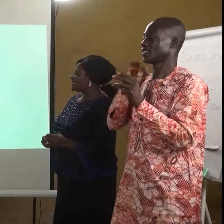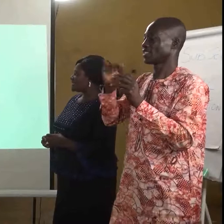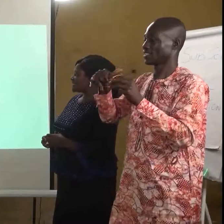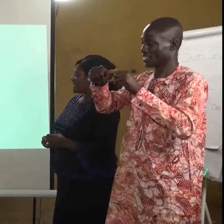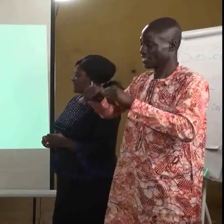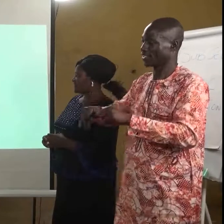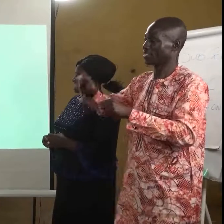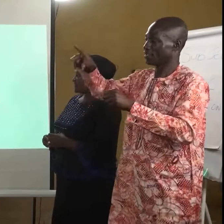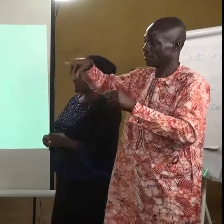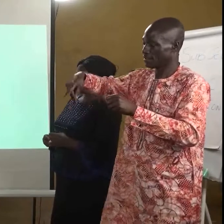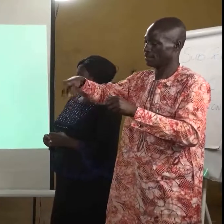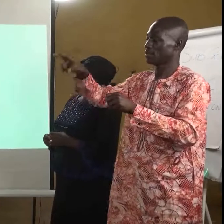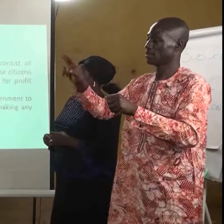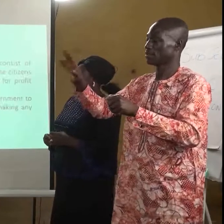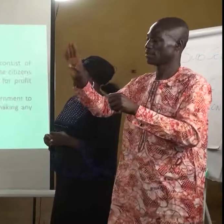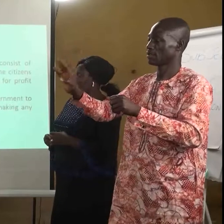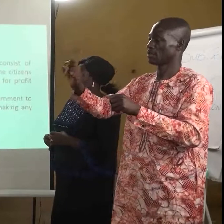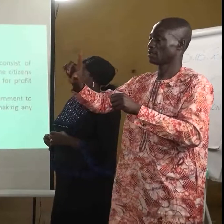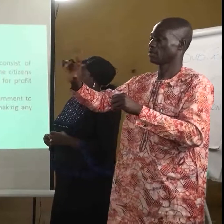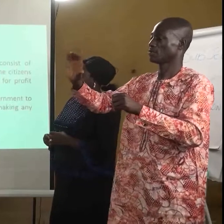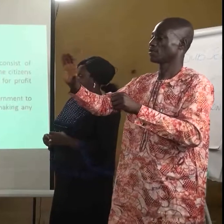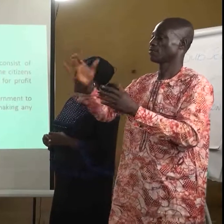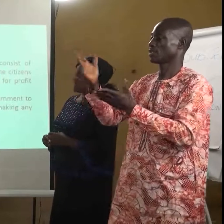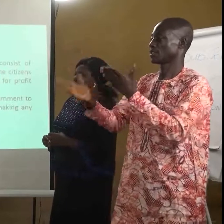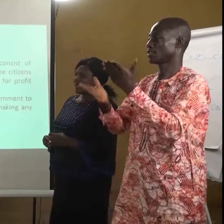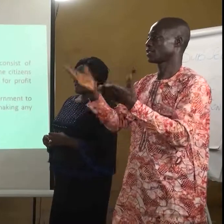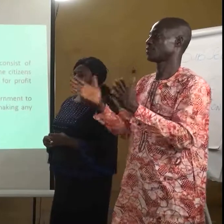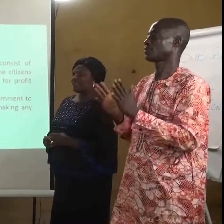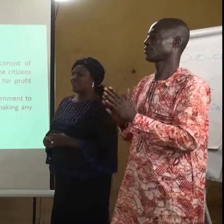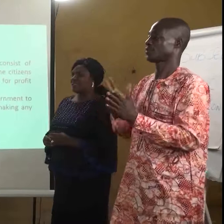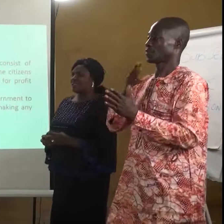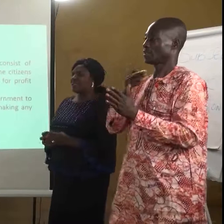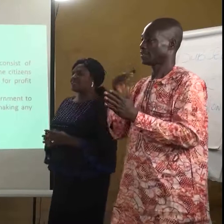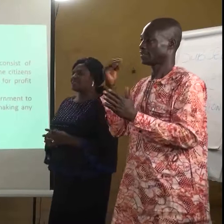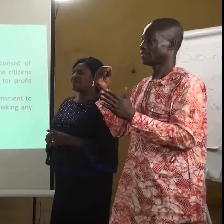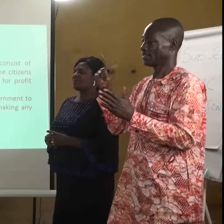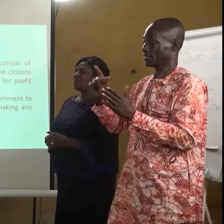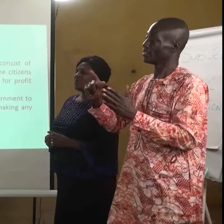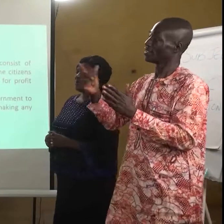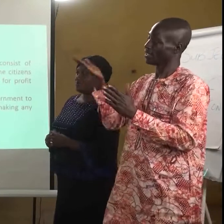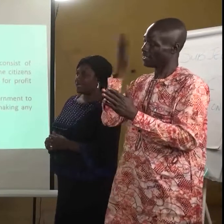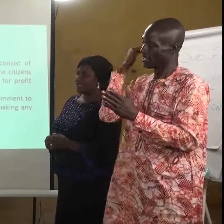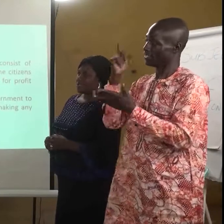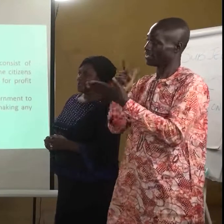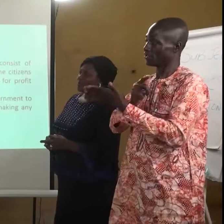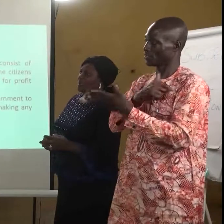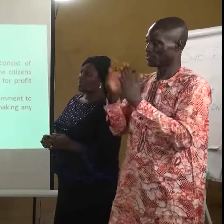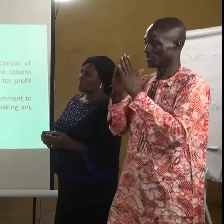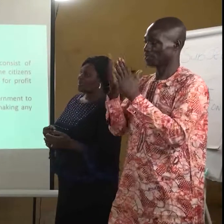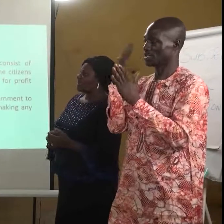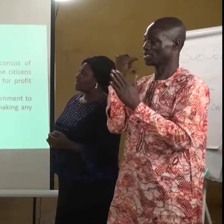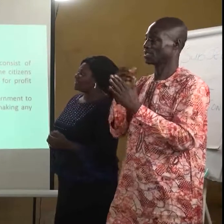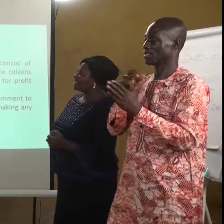public service. Public service. And the last time we met,